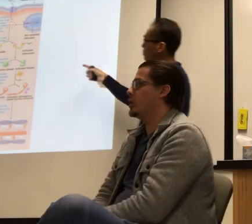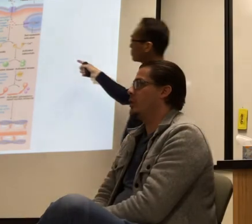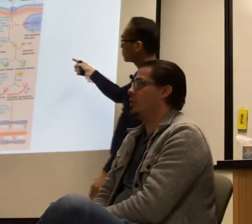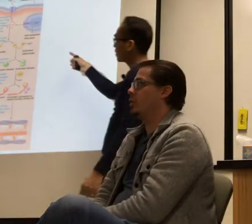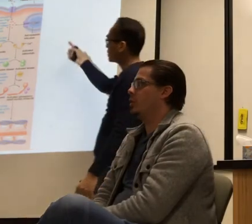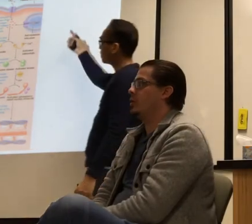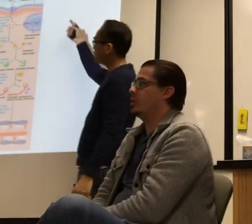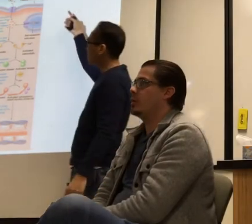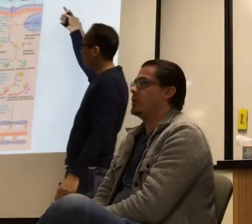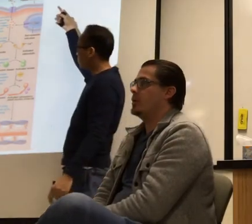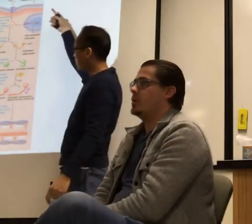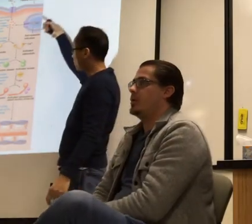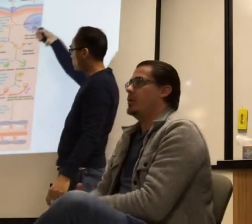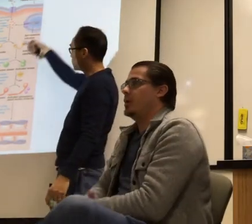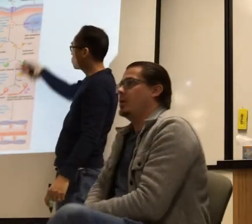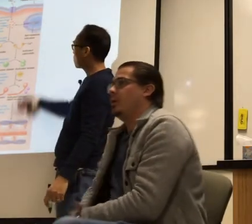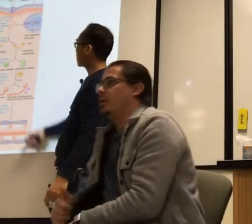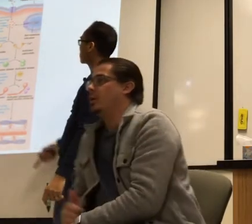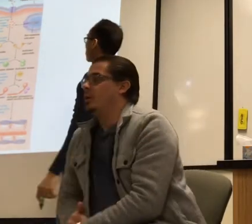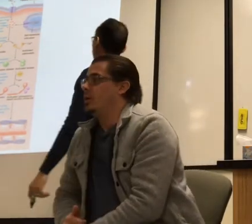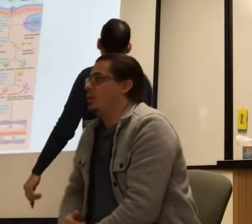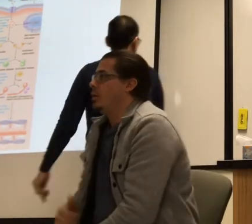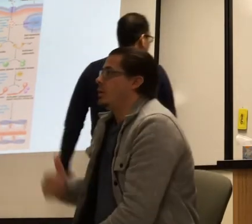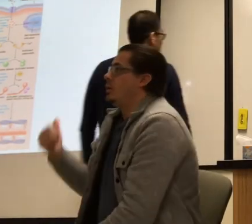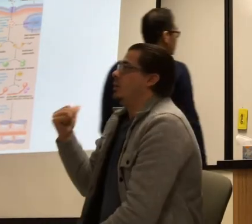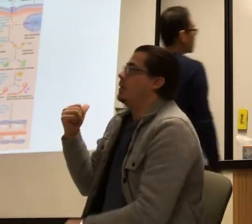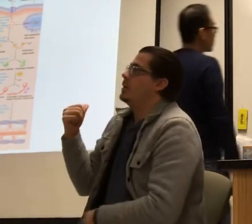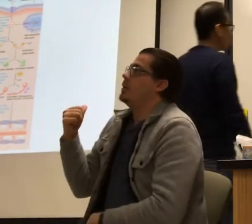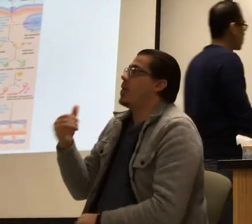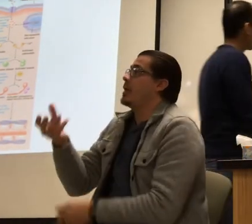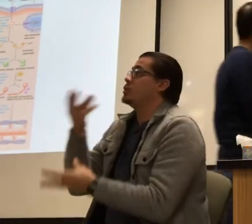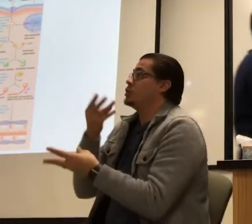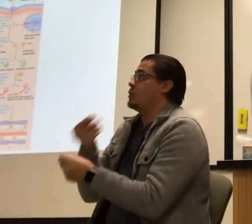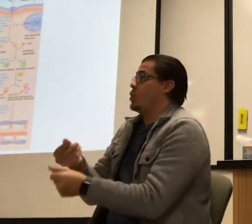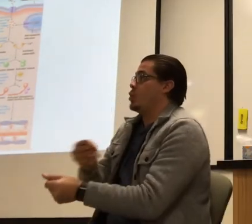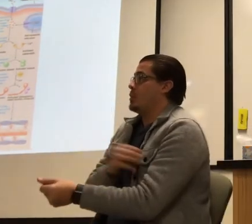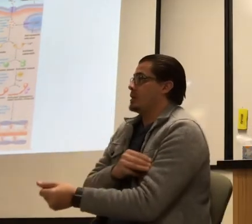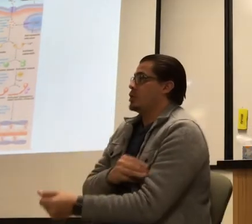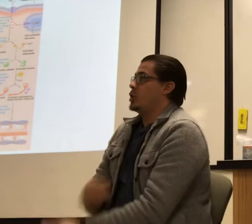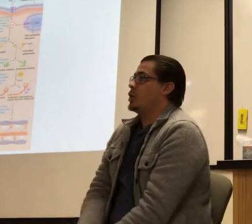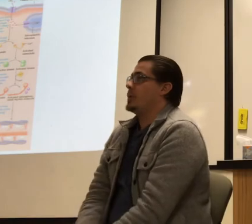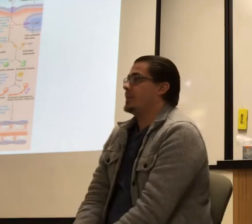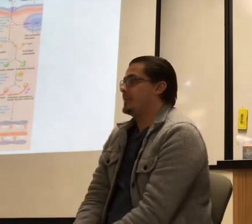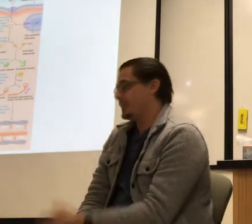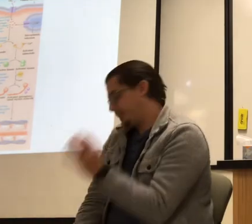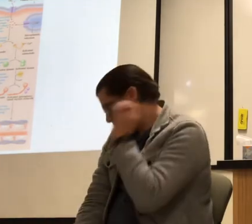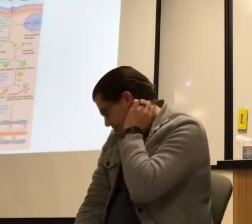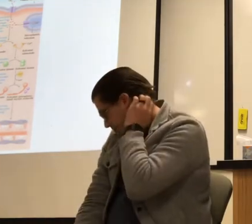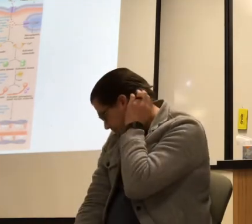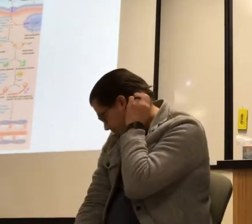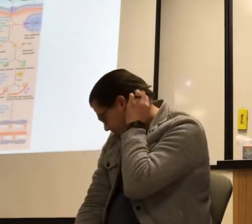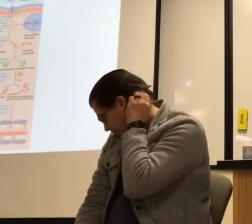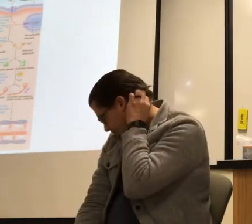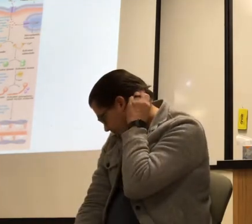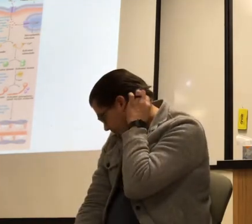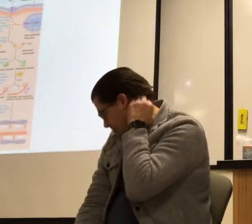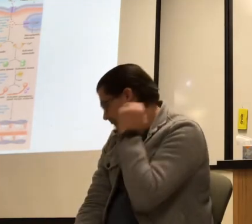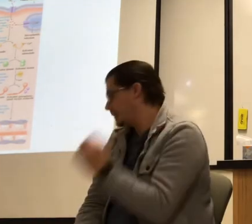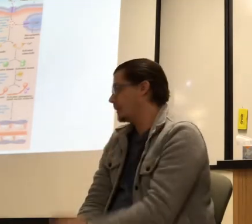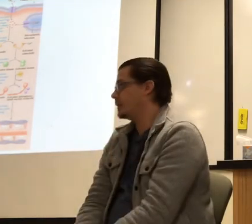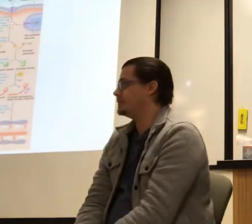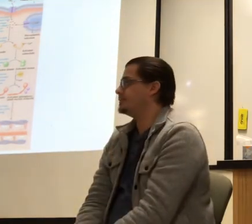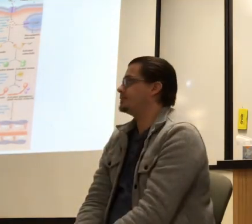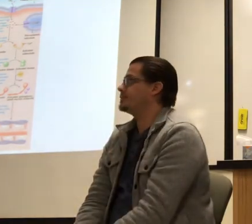here is the physiology of smooth muscle. More differences. In skeletal